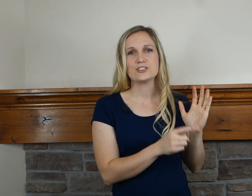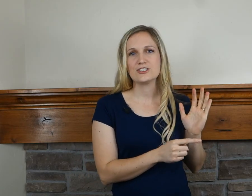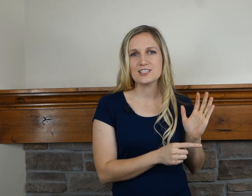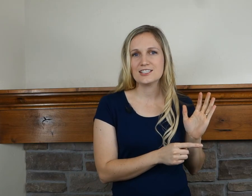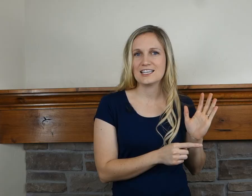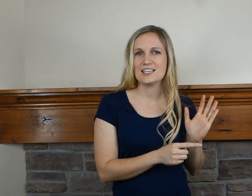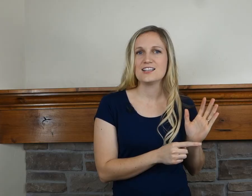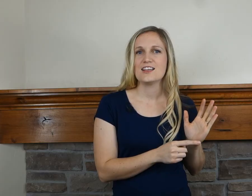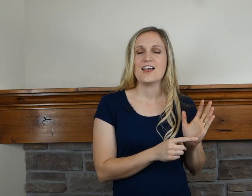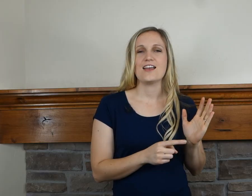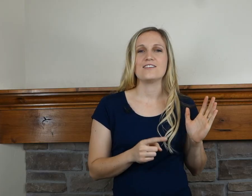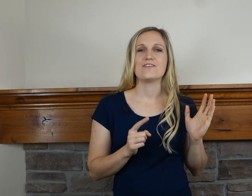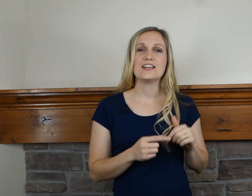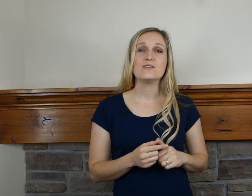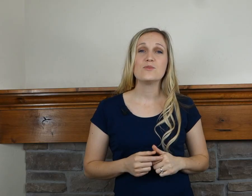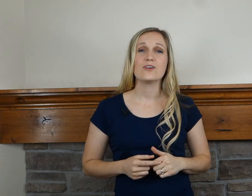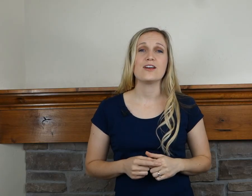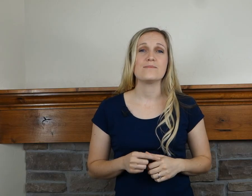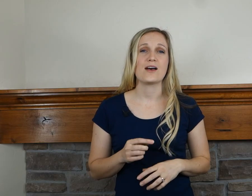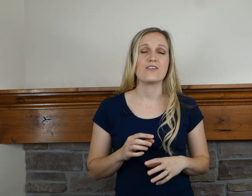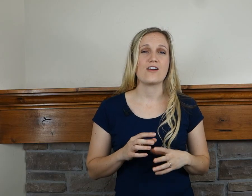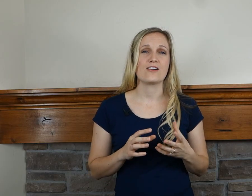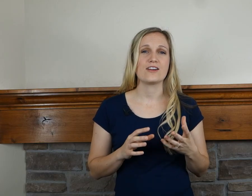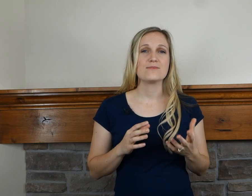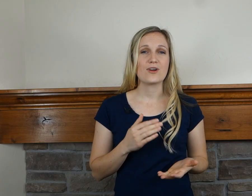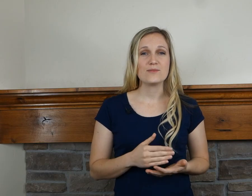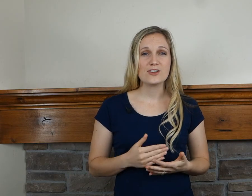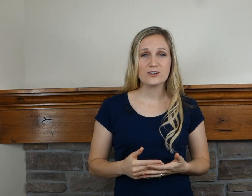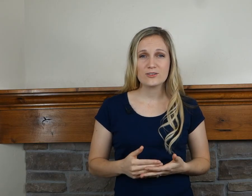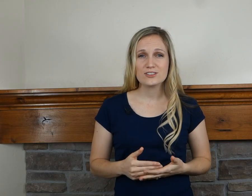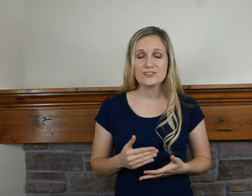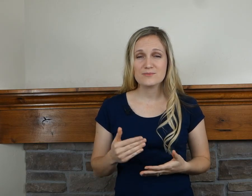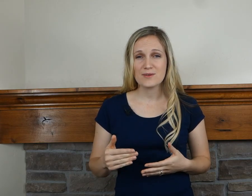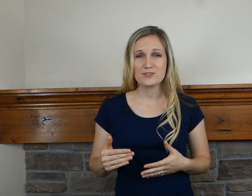sure to click it and find out more about our Primary Choristers